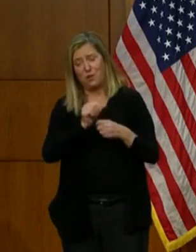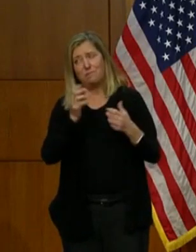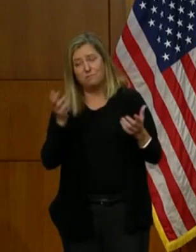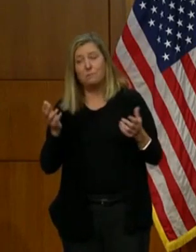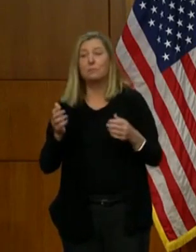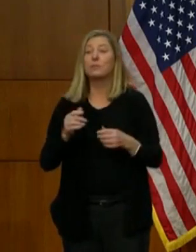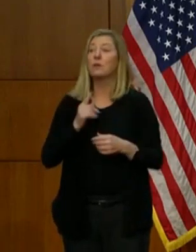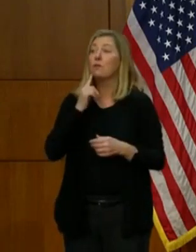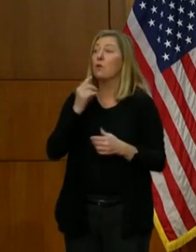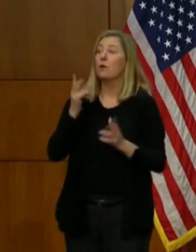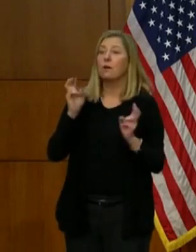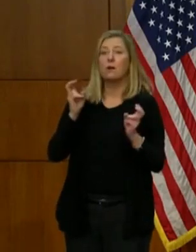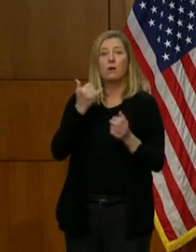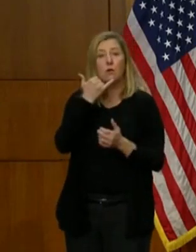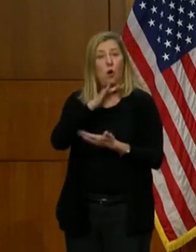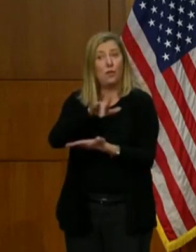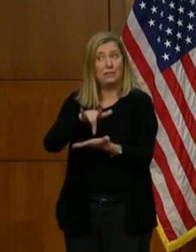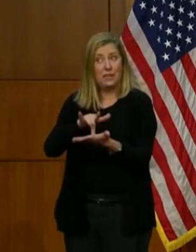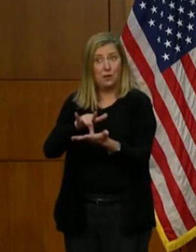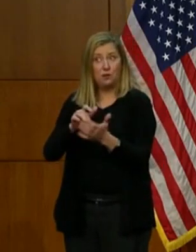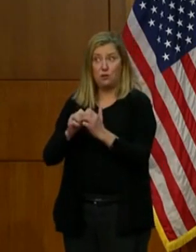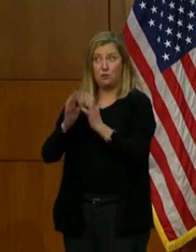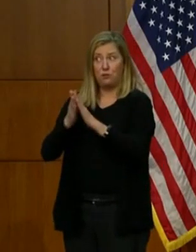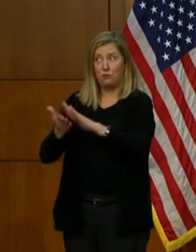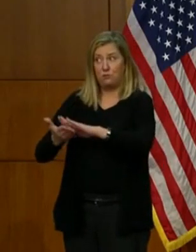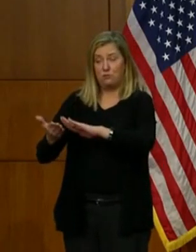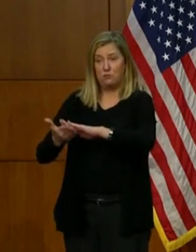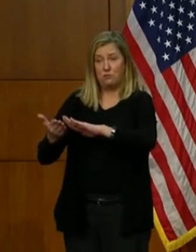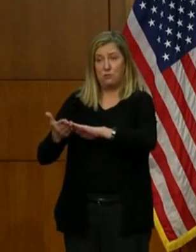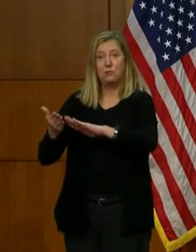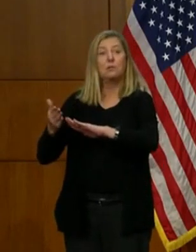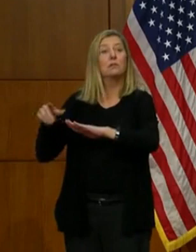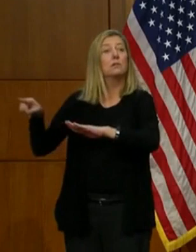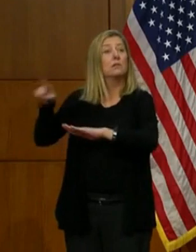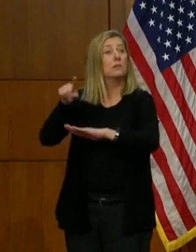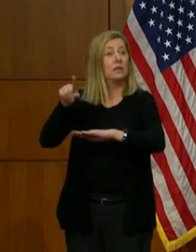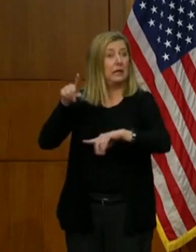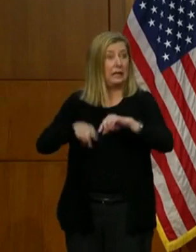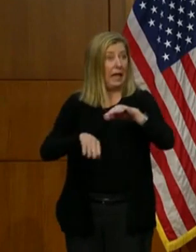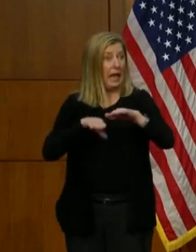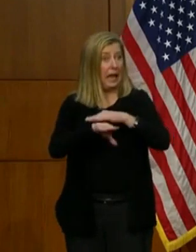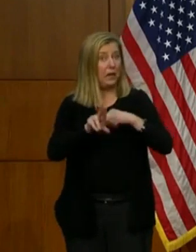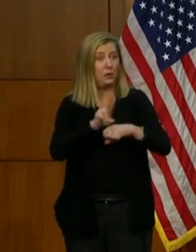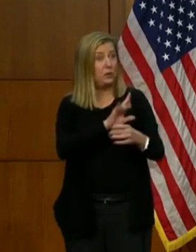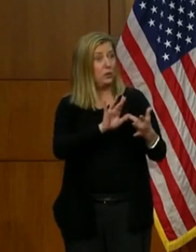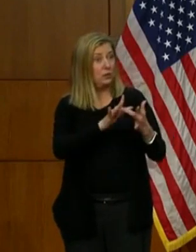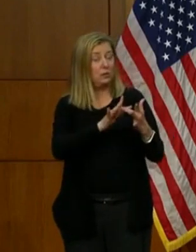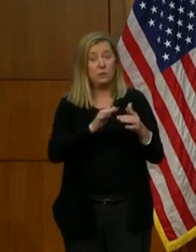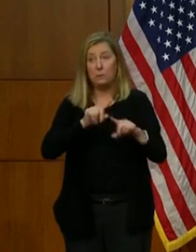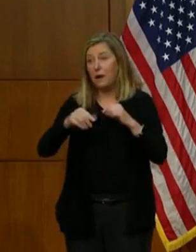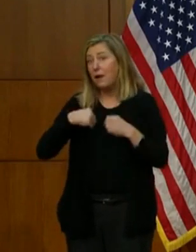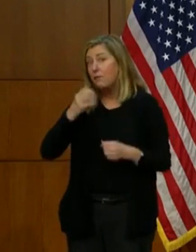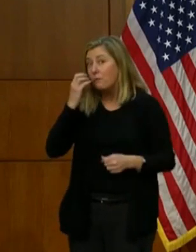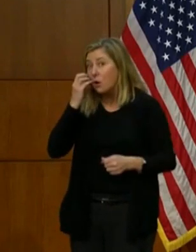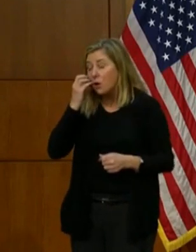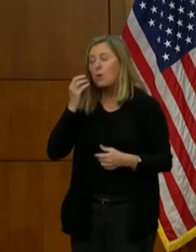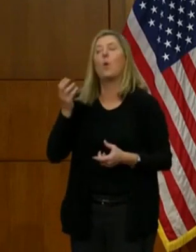call center now that we have available, especially for those that don't have access to the internet, if they have access to a phone,